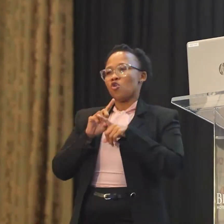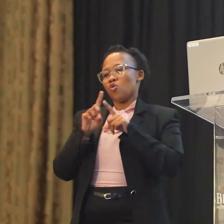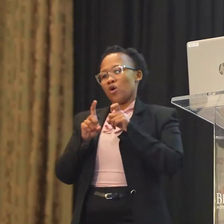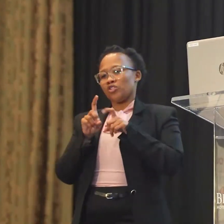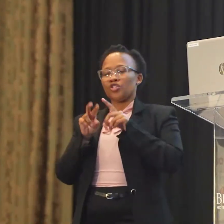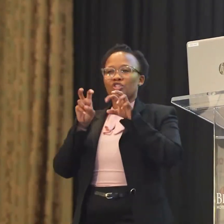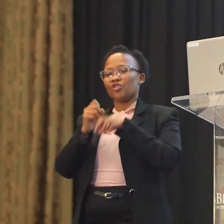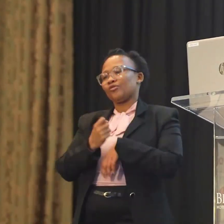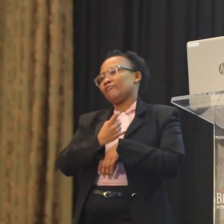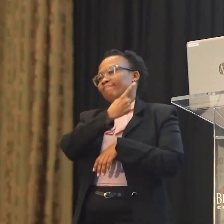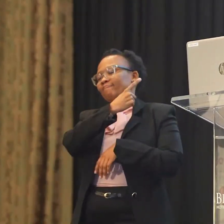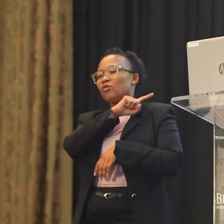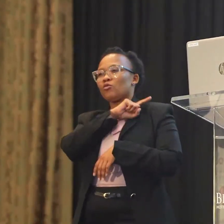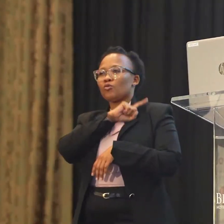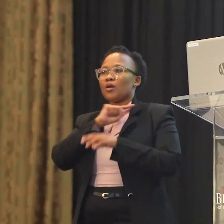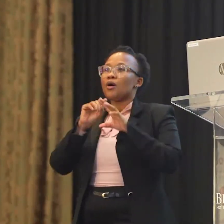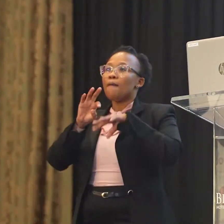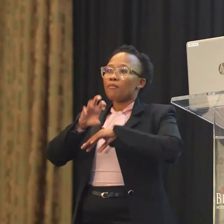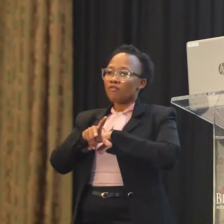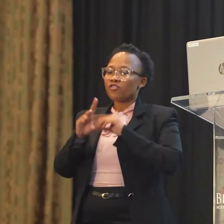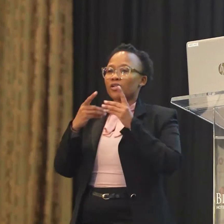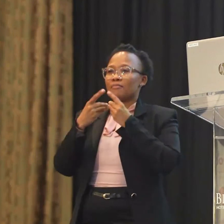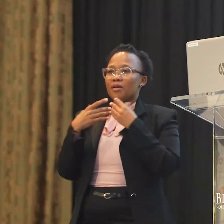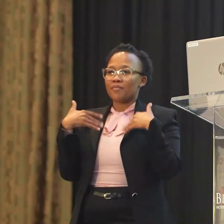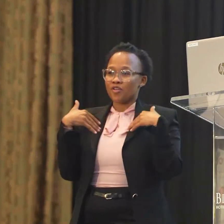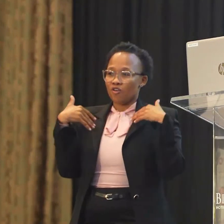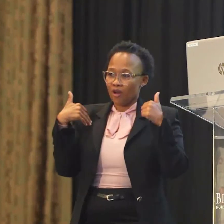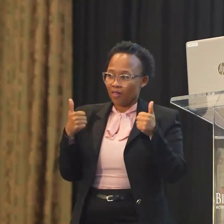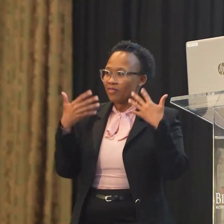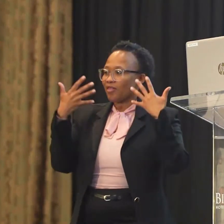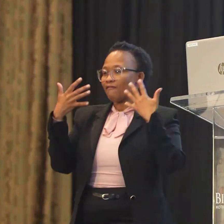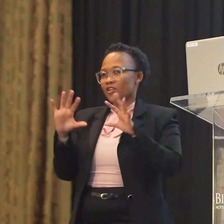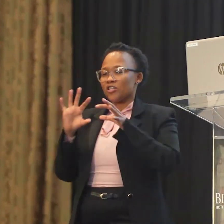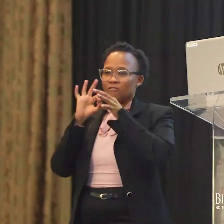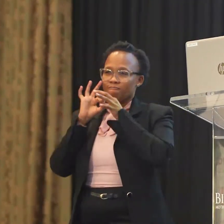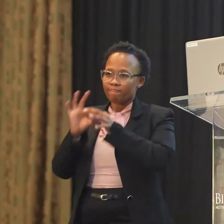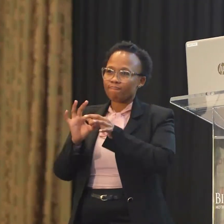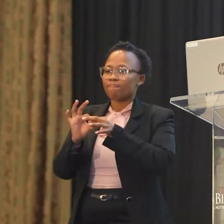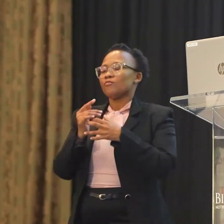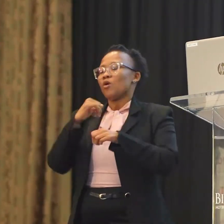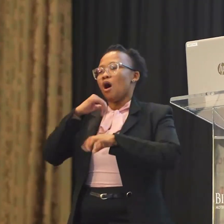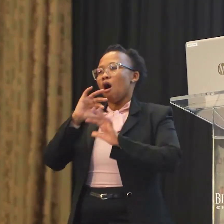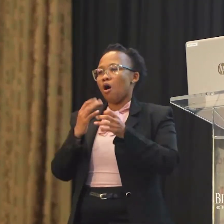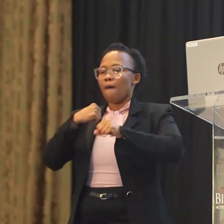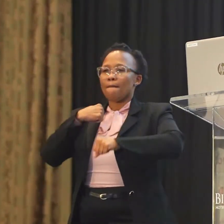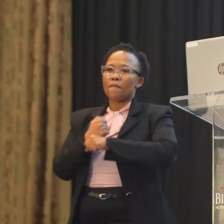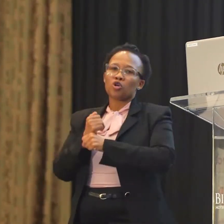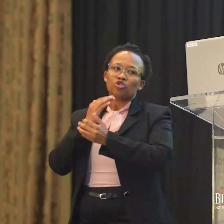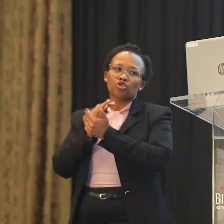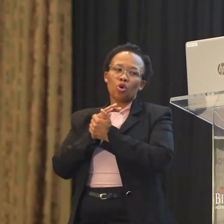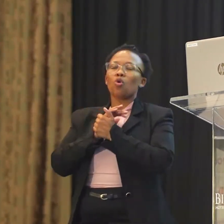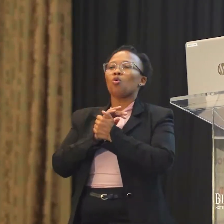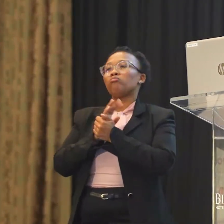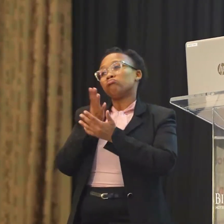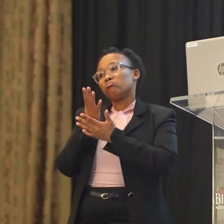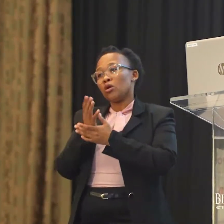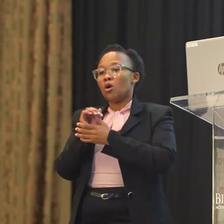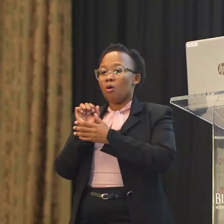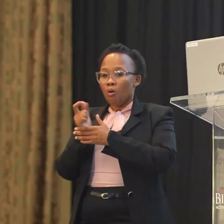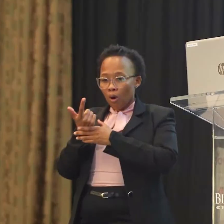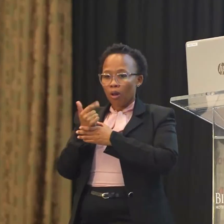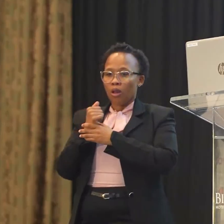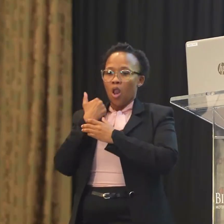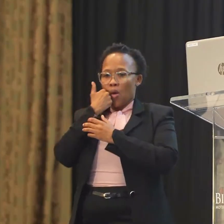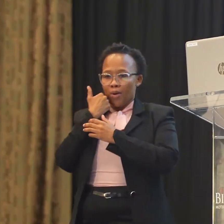the provincial Department of Health has committed to ensuring that there is lubricants readily available in the